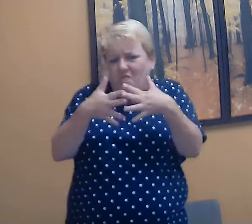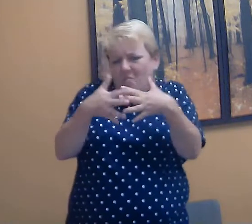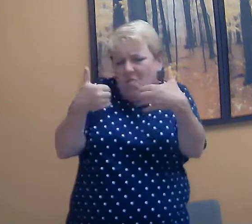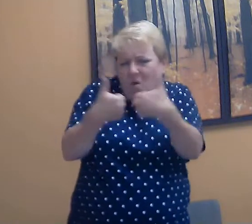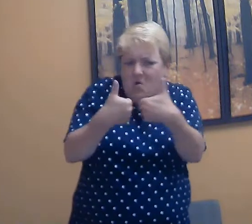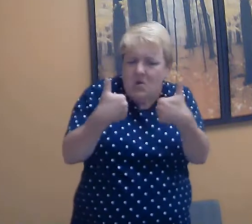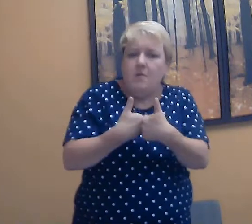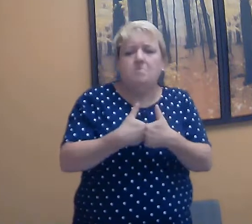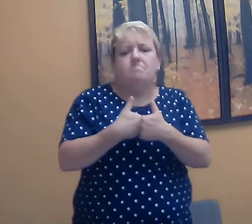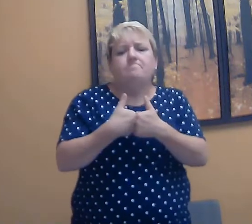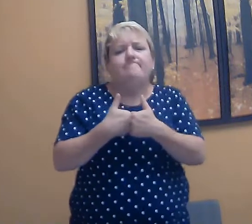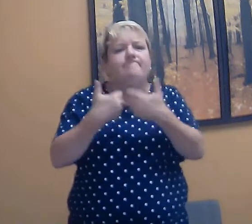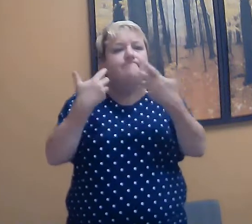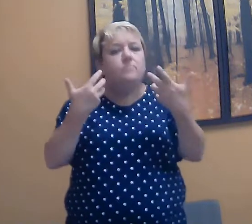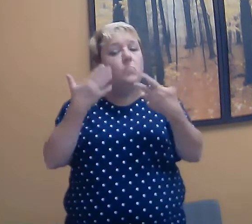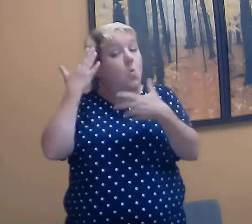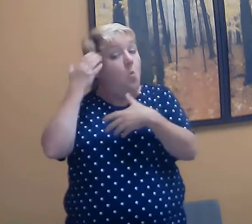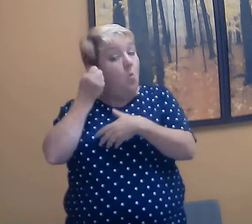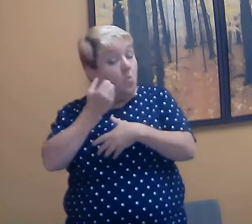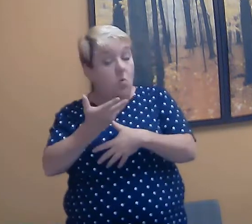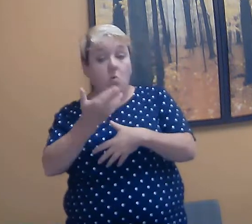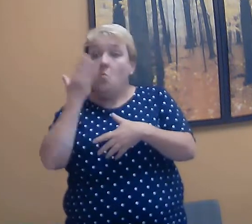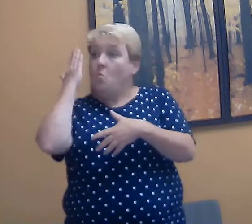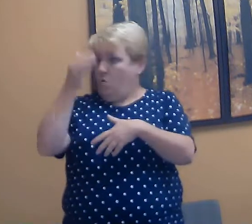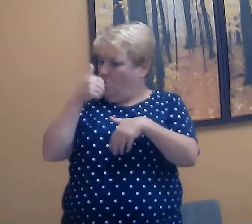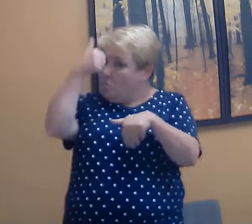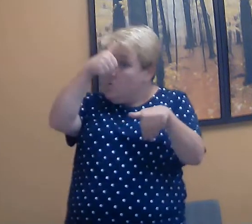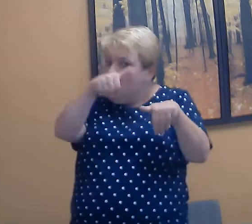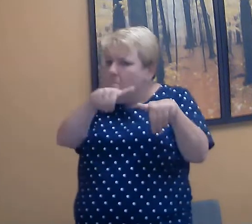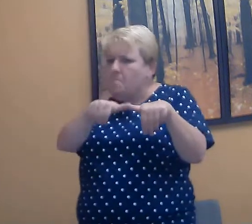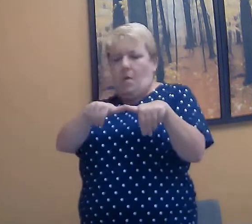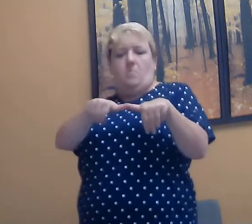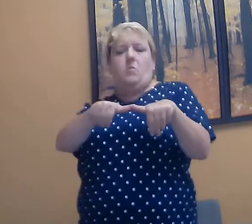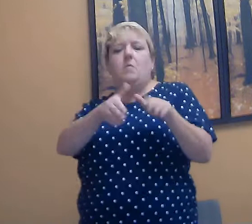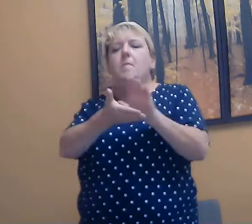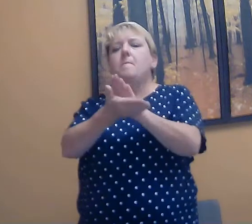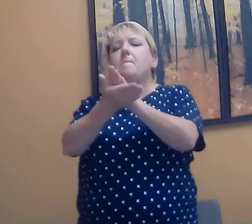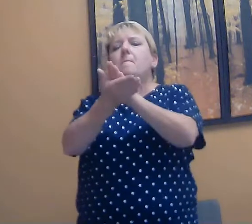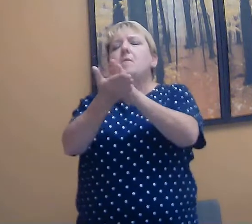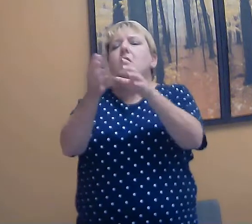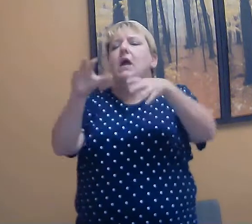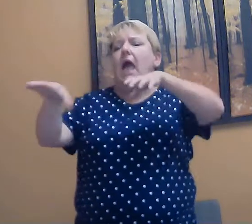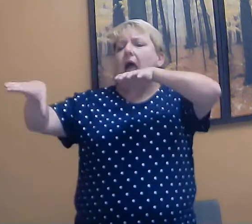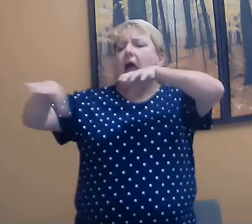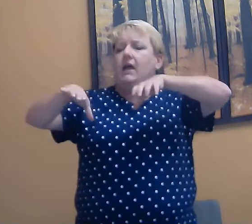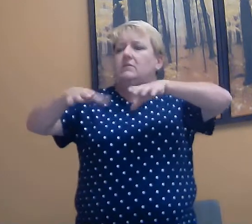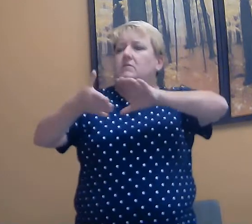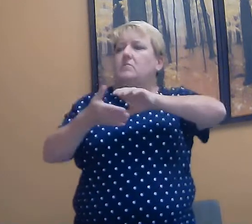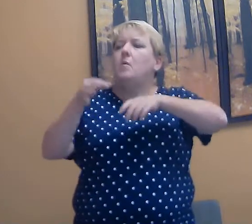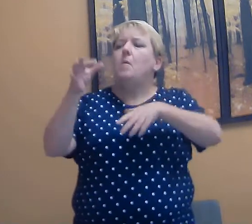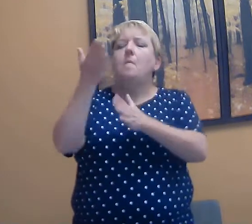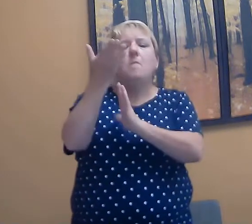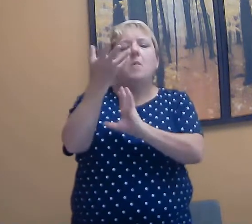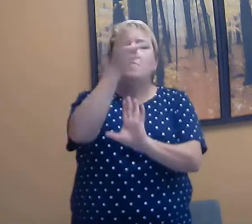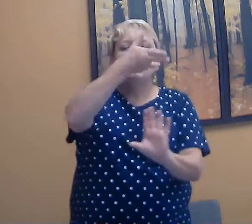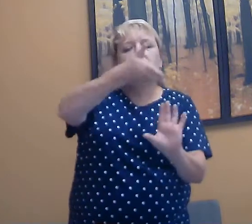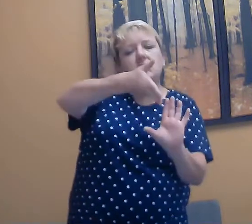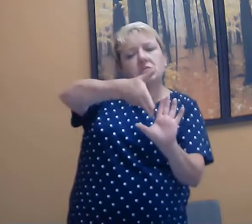Or more positively, will you remember that you took action in the democratic political process and voted in the 2020 presidential